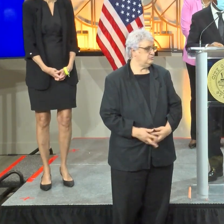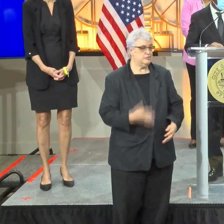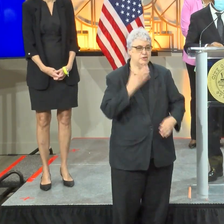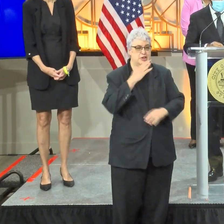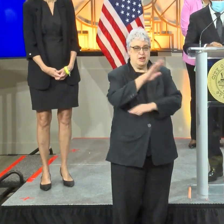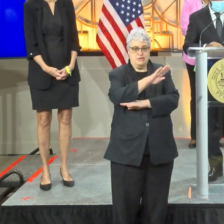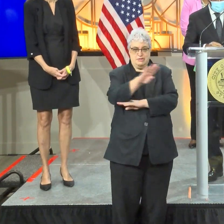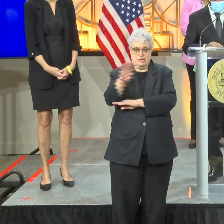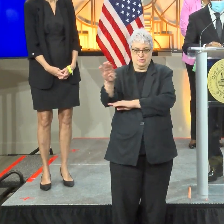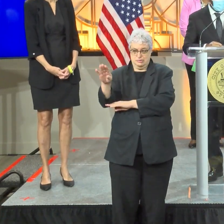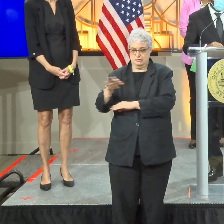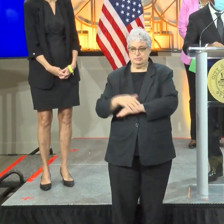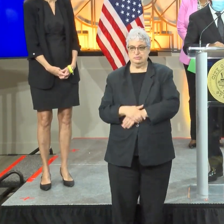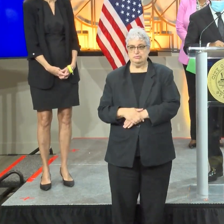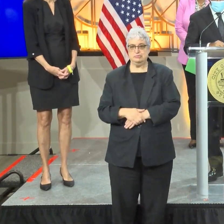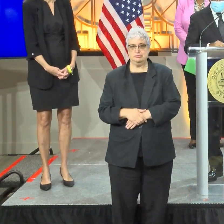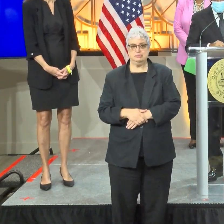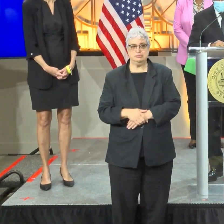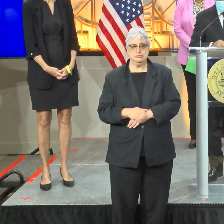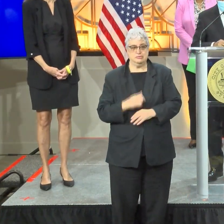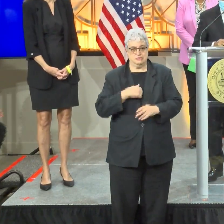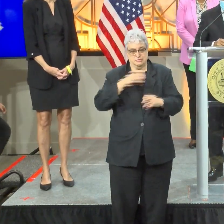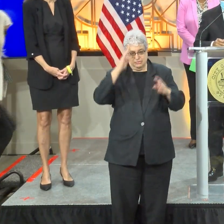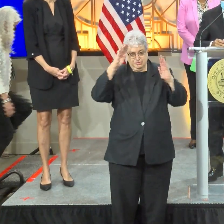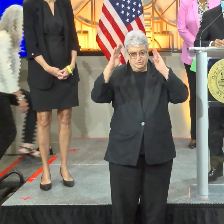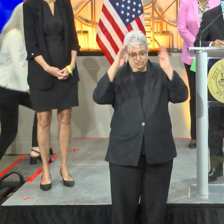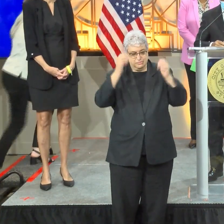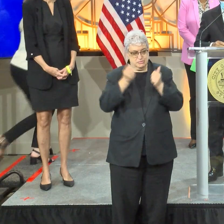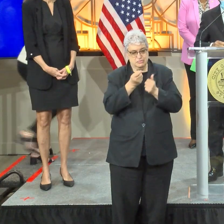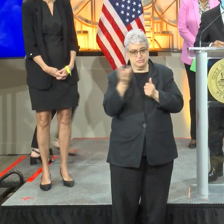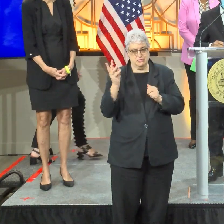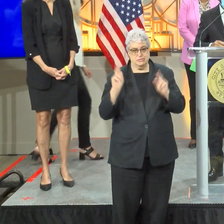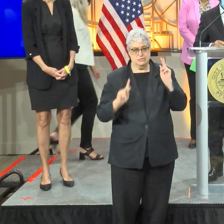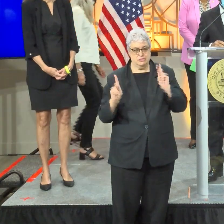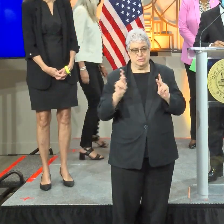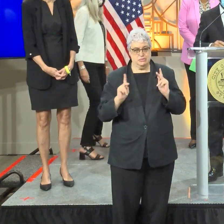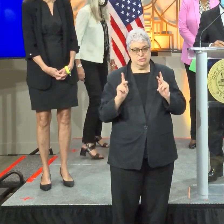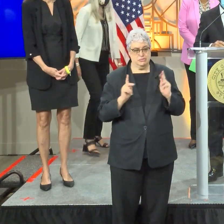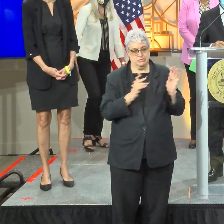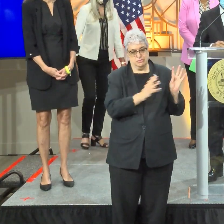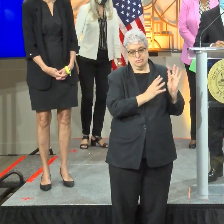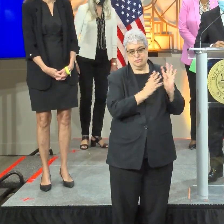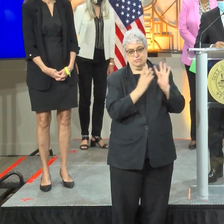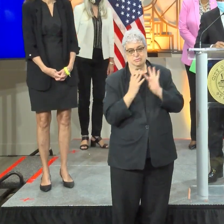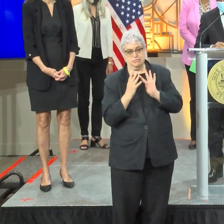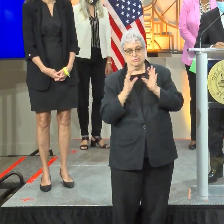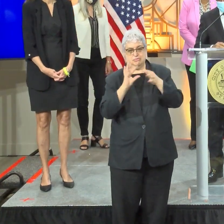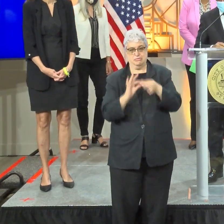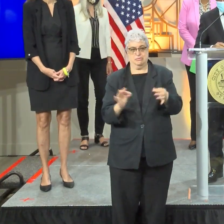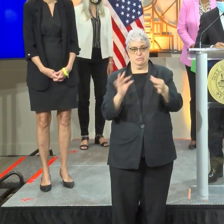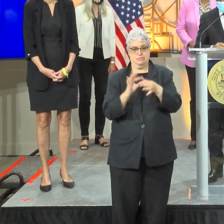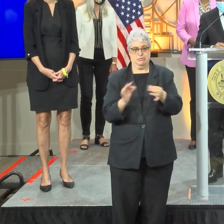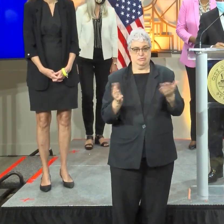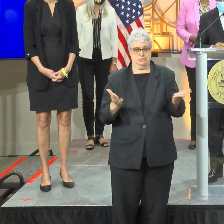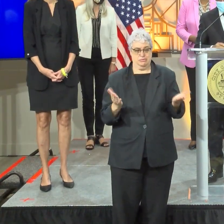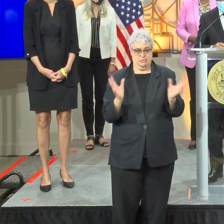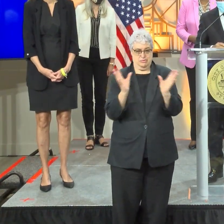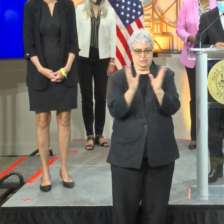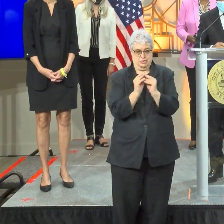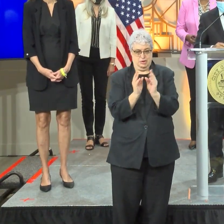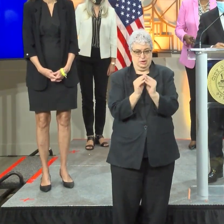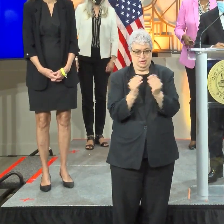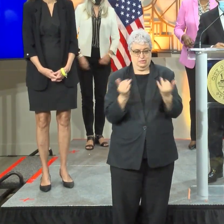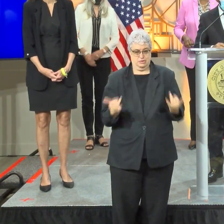Good afternoon. Let me just acknowledge there are a number of people that are going to be a part of this press conference